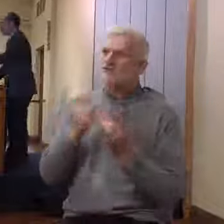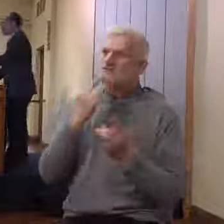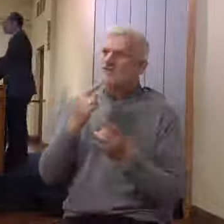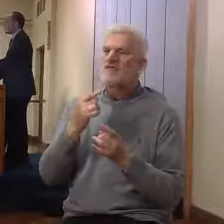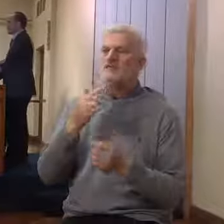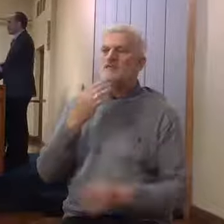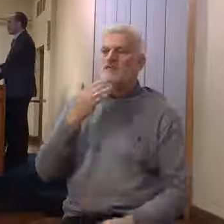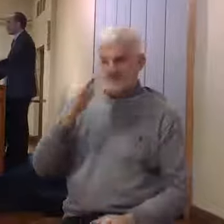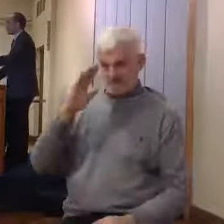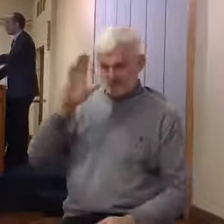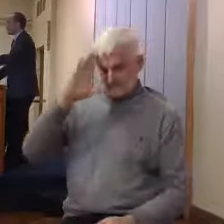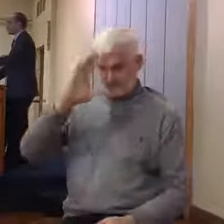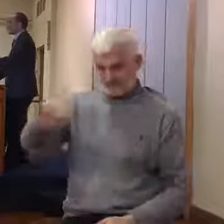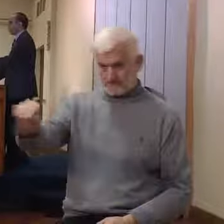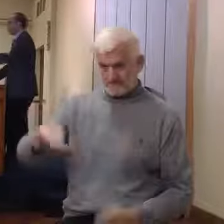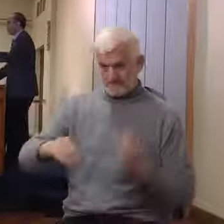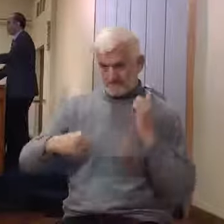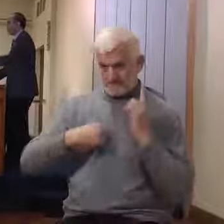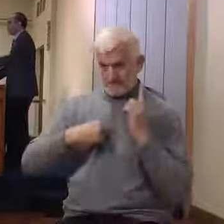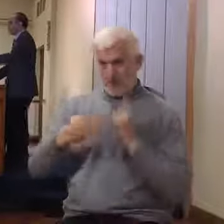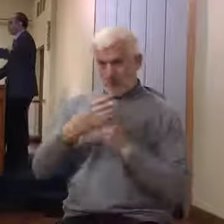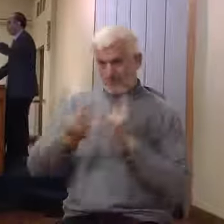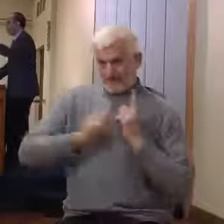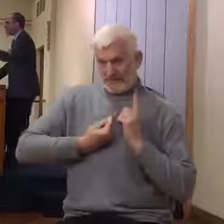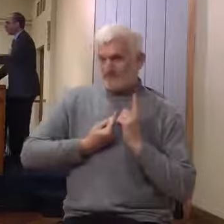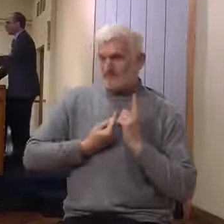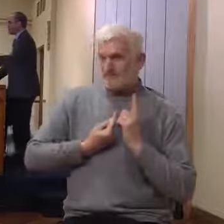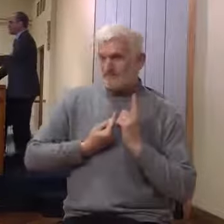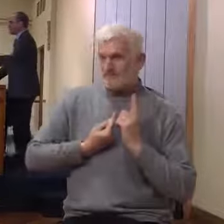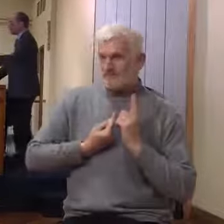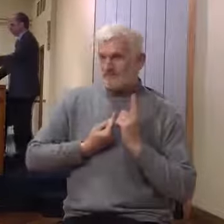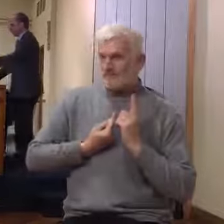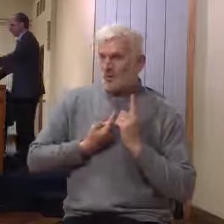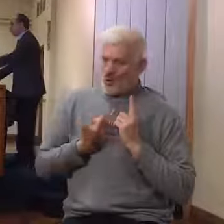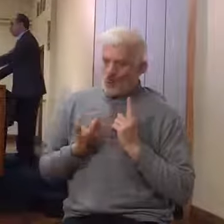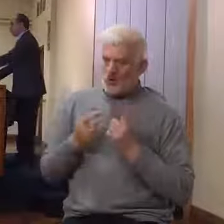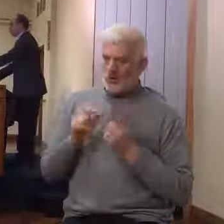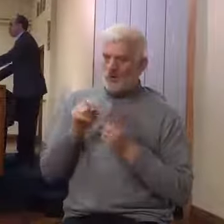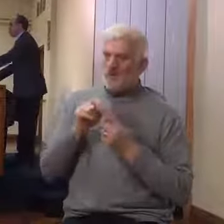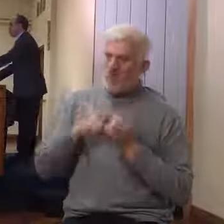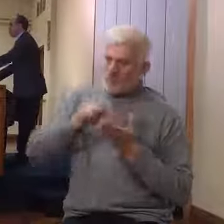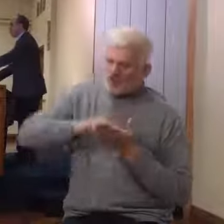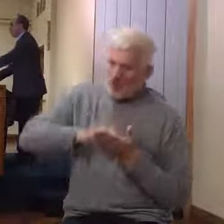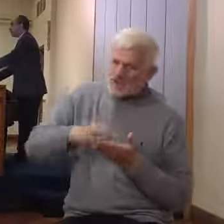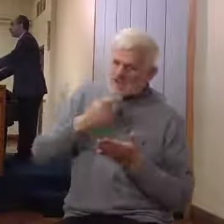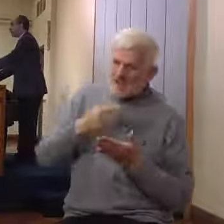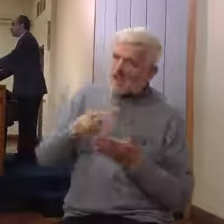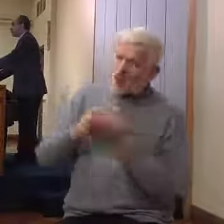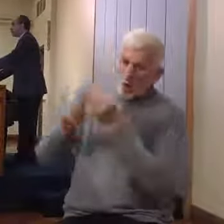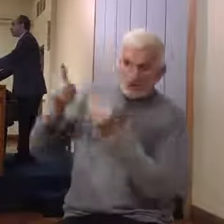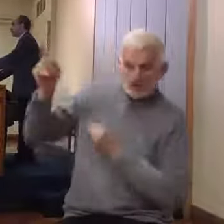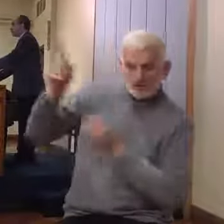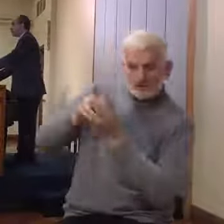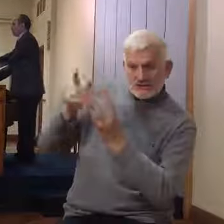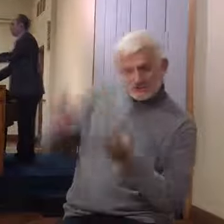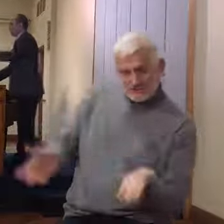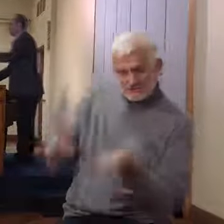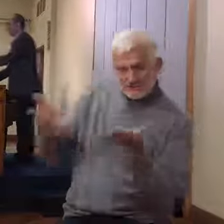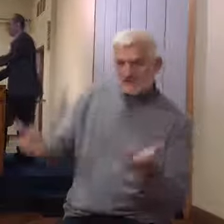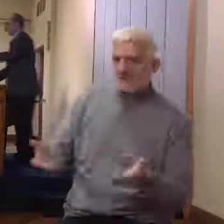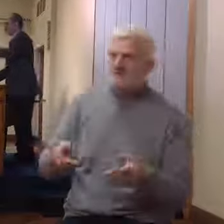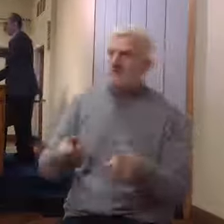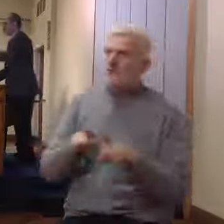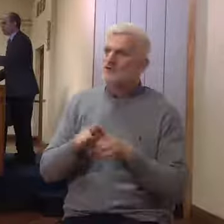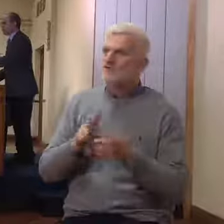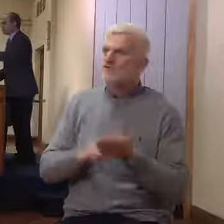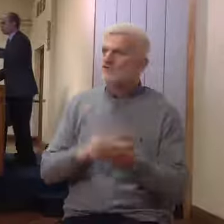His apostles are challenging us and calling us to imitate him. And look at verse 21, verse 23 there, you will see